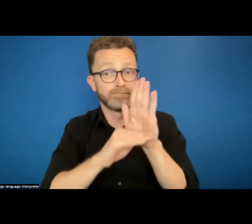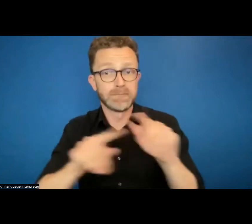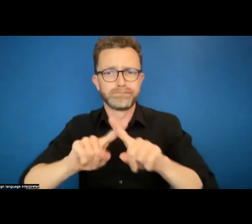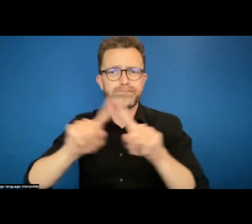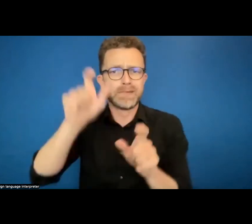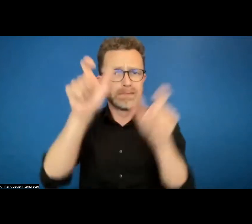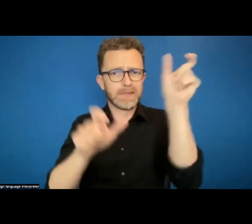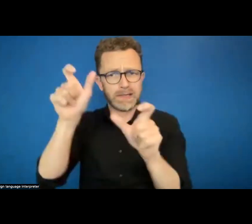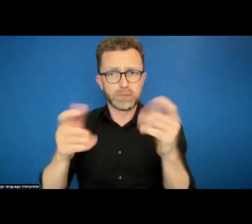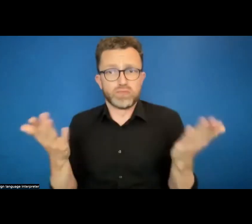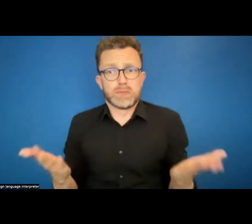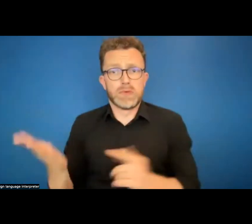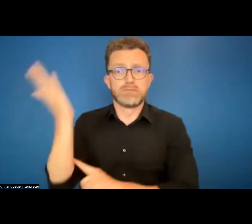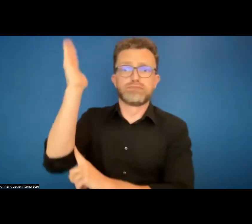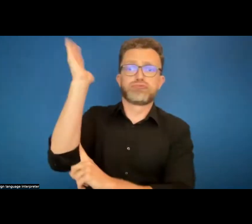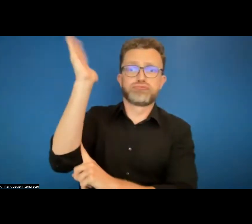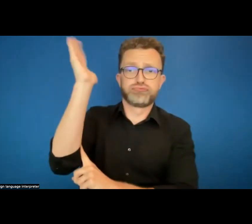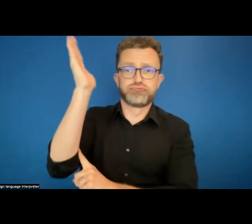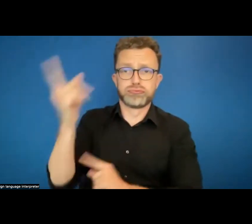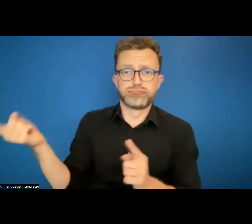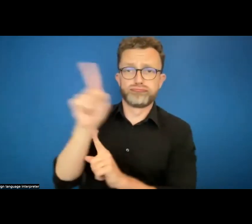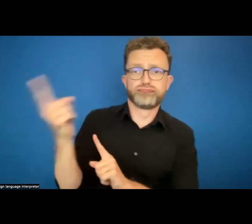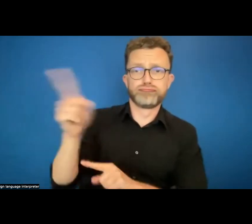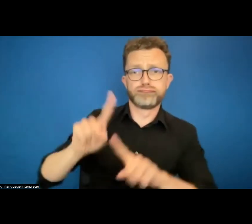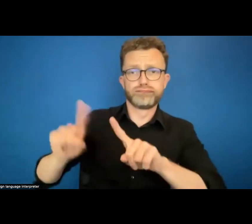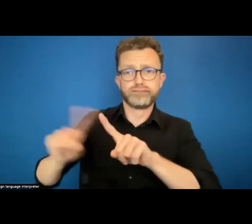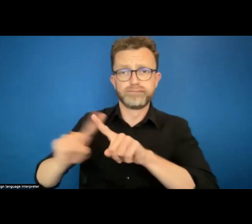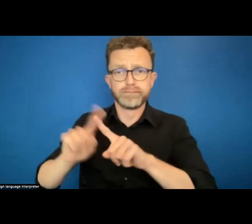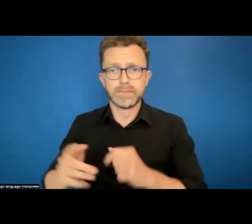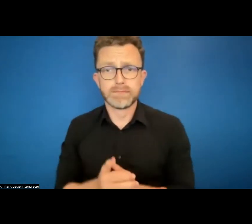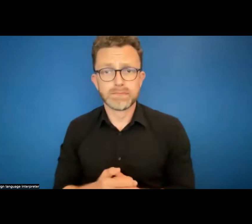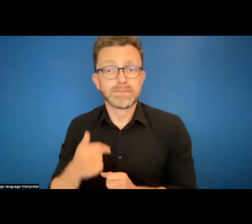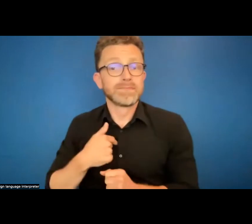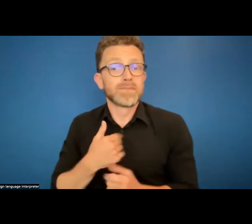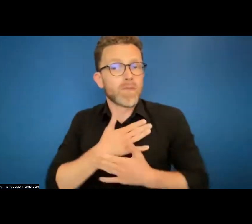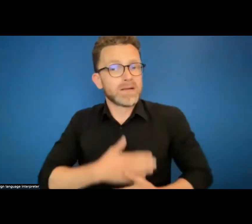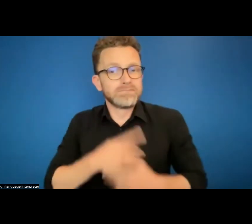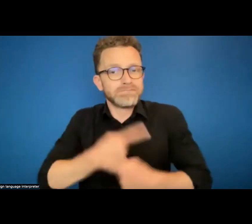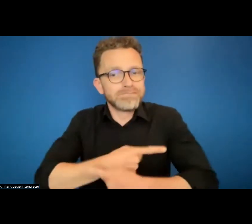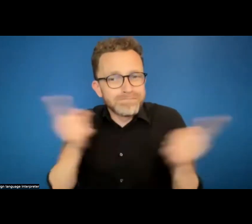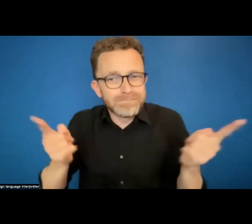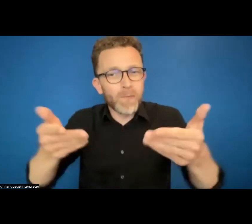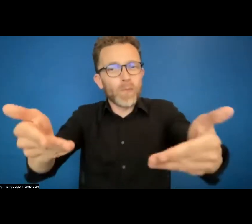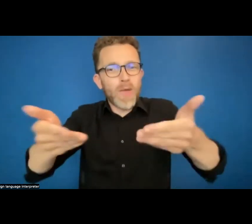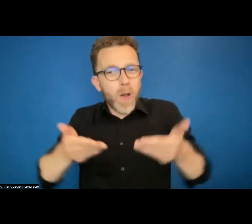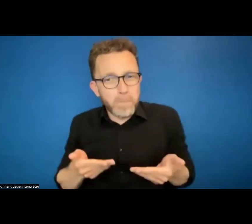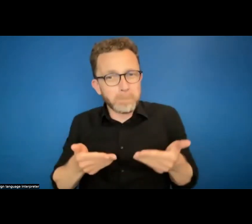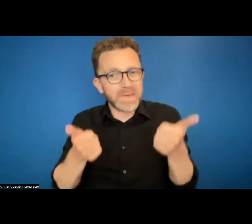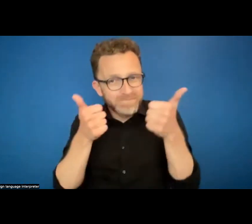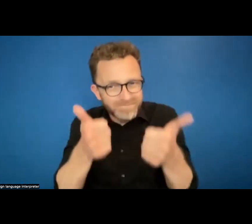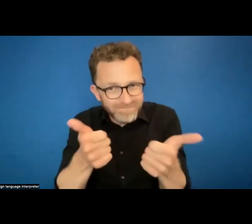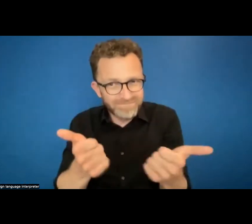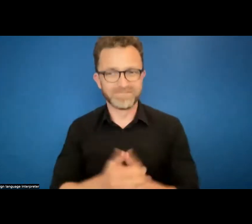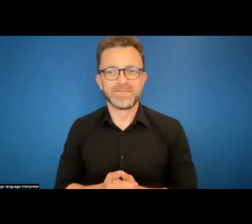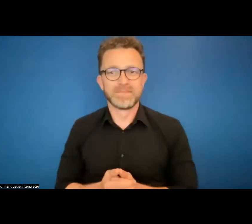sign available. You have a link which you can copy and paste in the chat. There's also the button